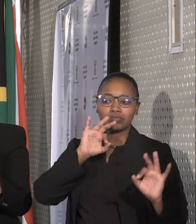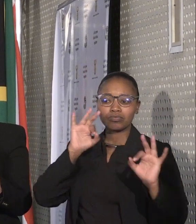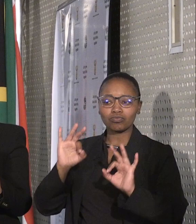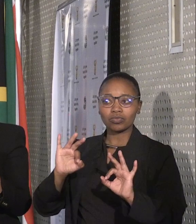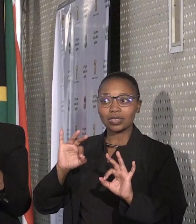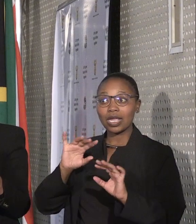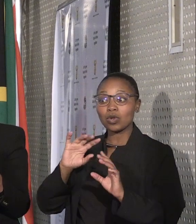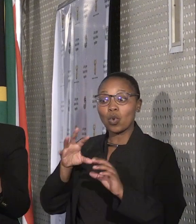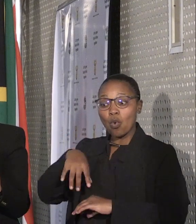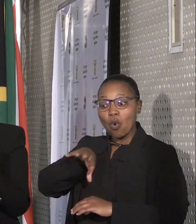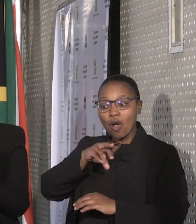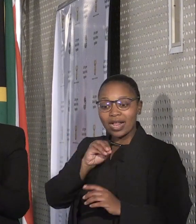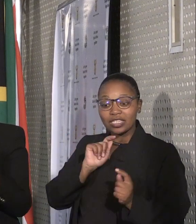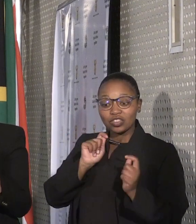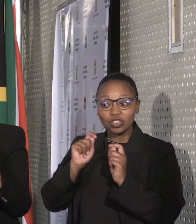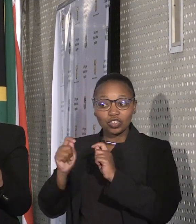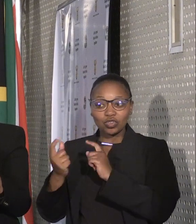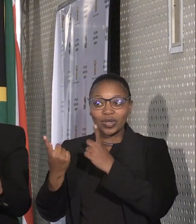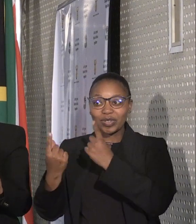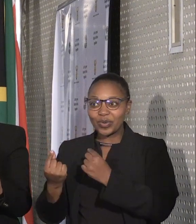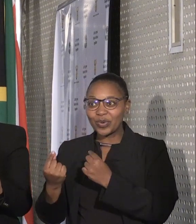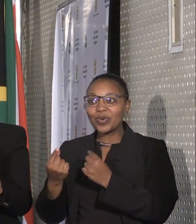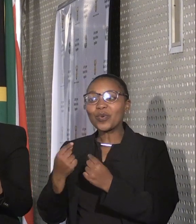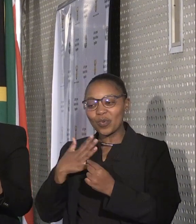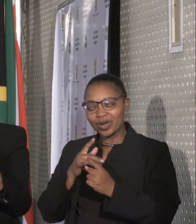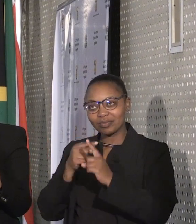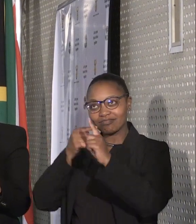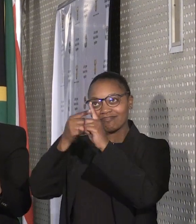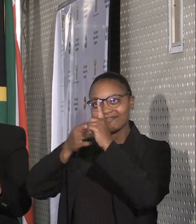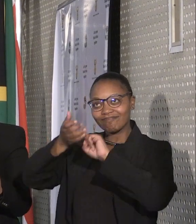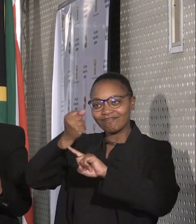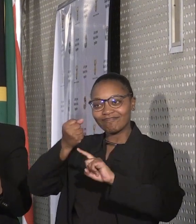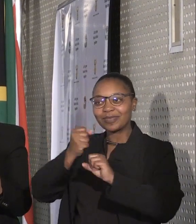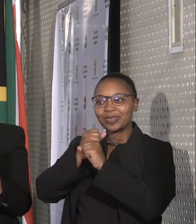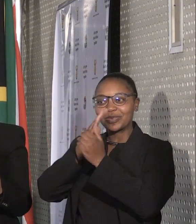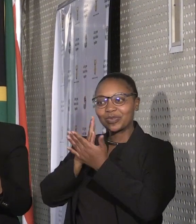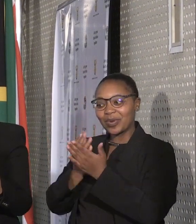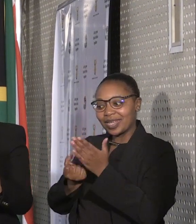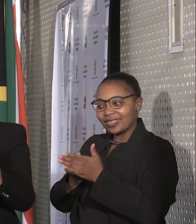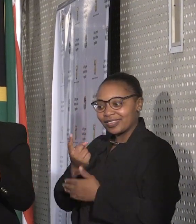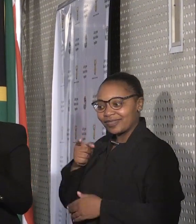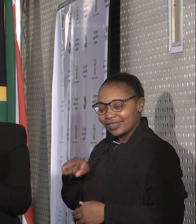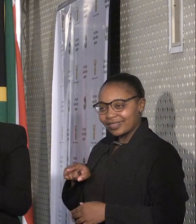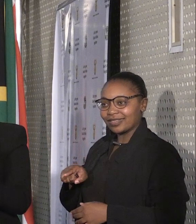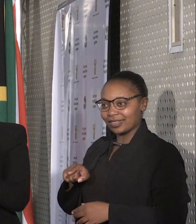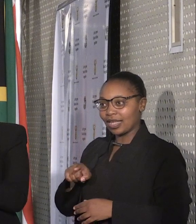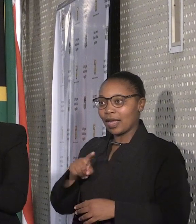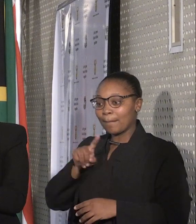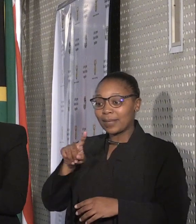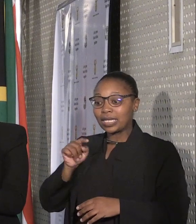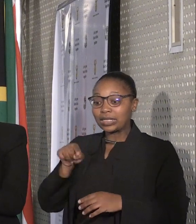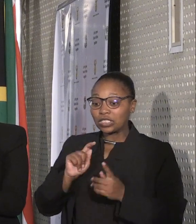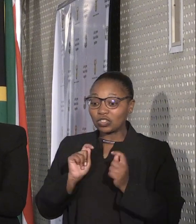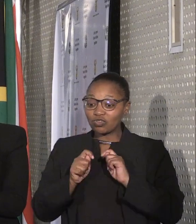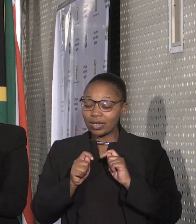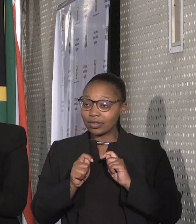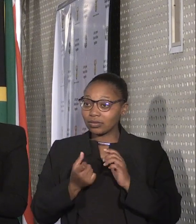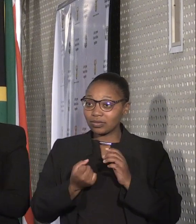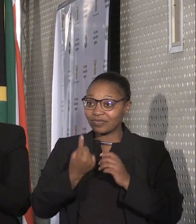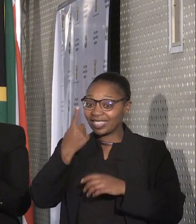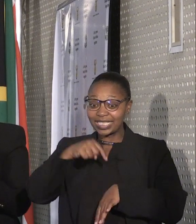at doing that. By the way, this was not the first change that we've done as a bank this side of the year. It just so happens that this